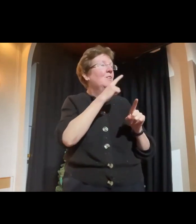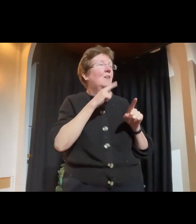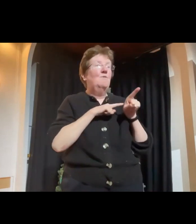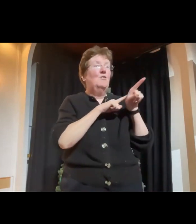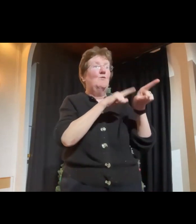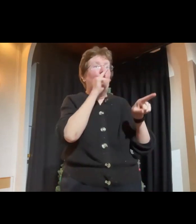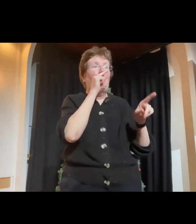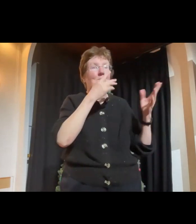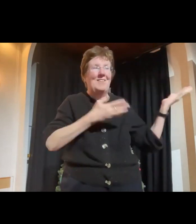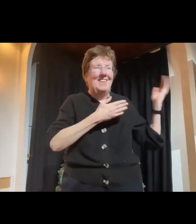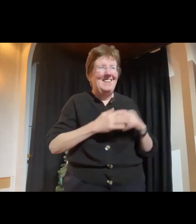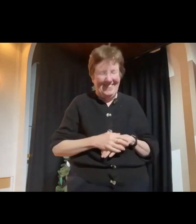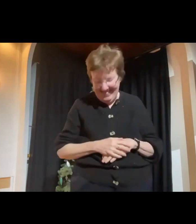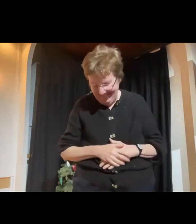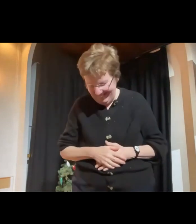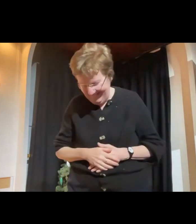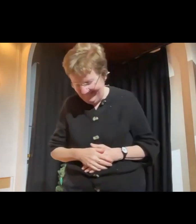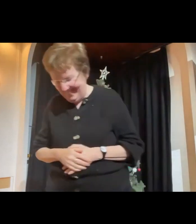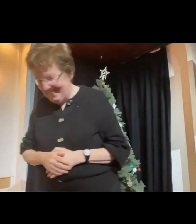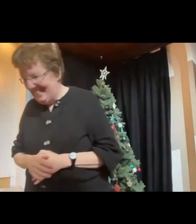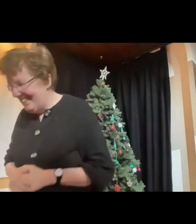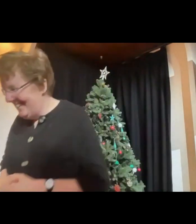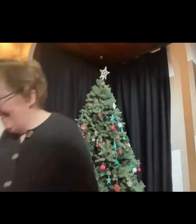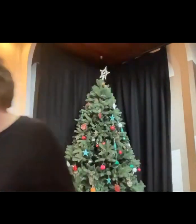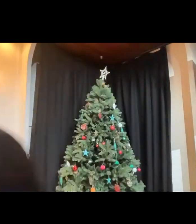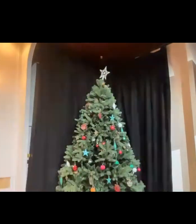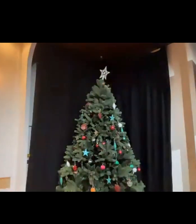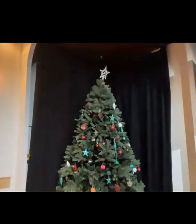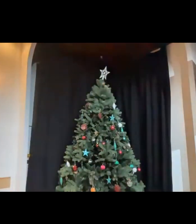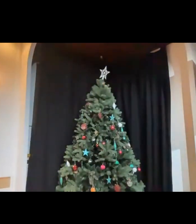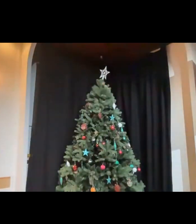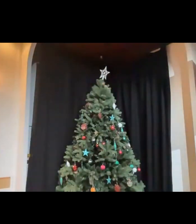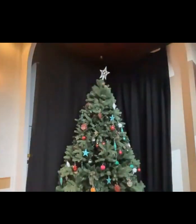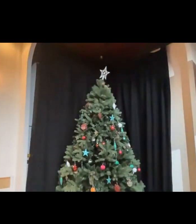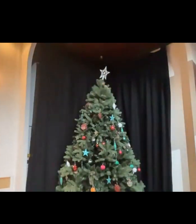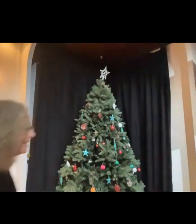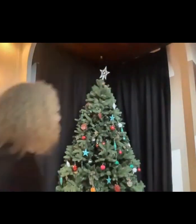So there's going to be a whole load of meetings, and I'm just going to trail behind Rob and follow him.